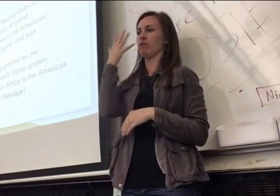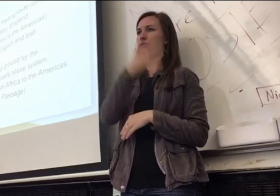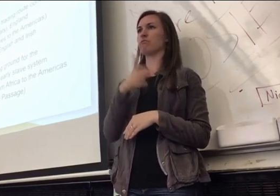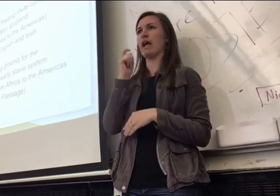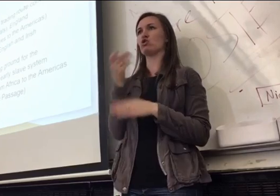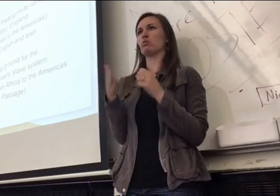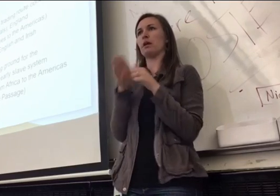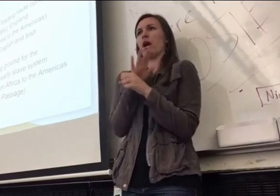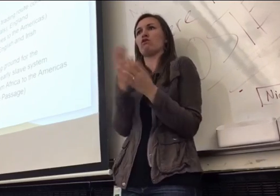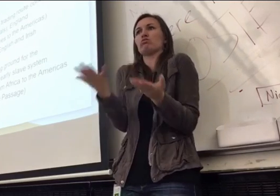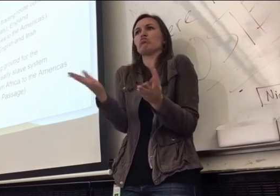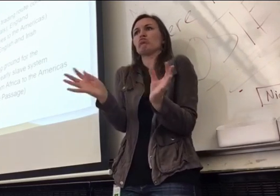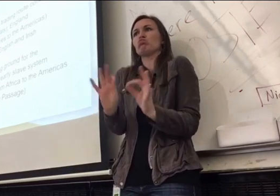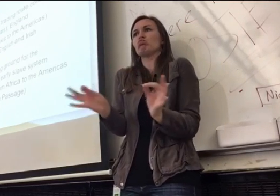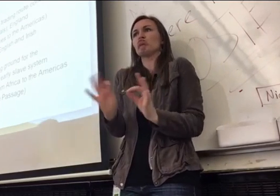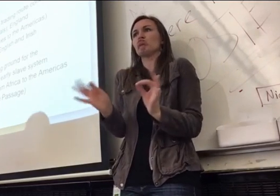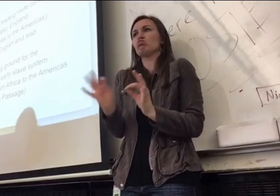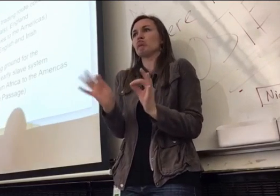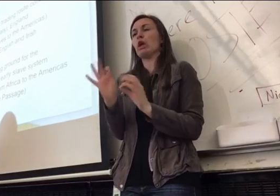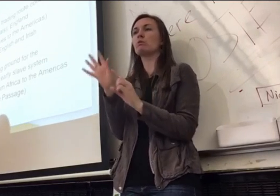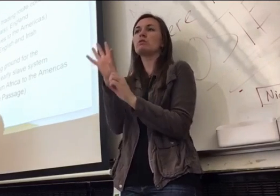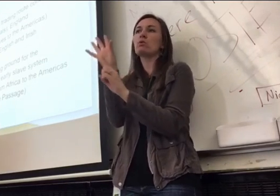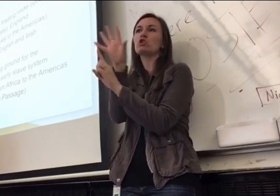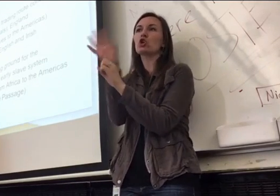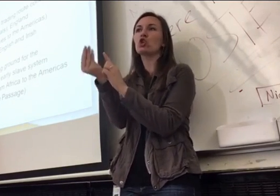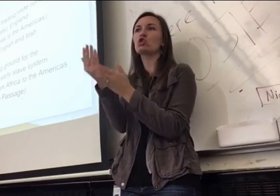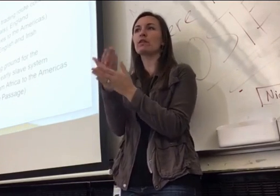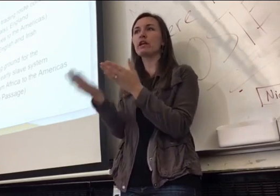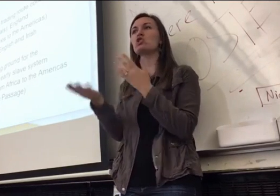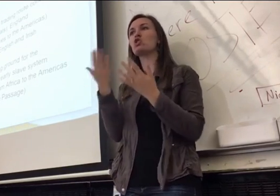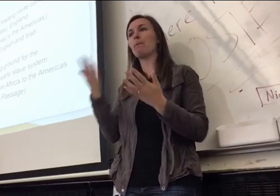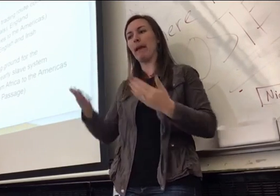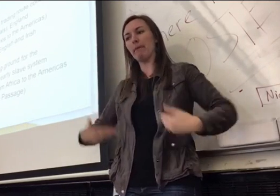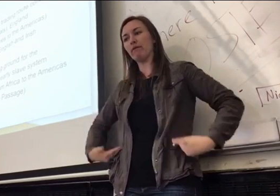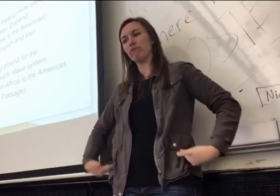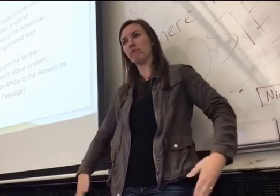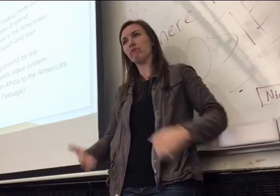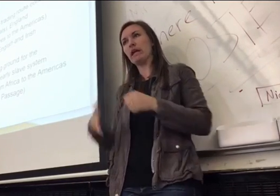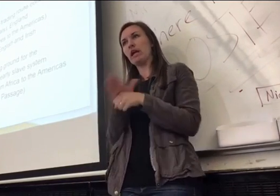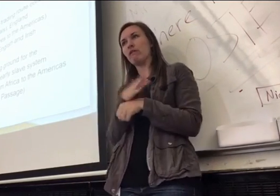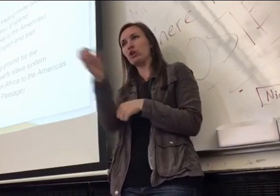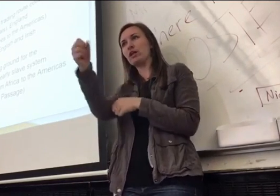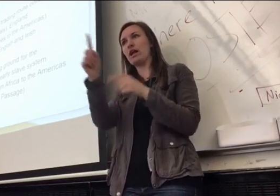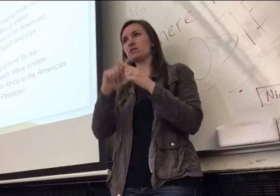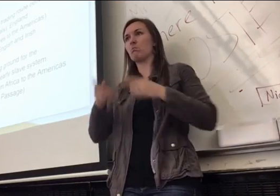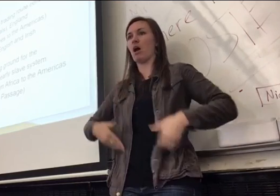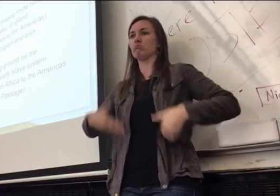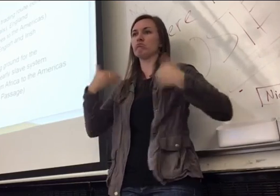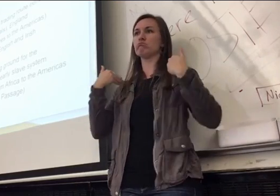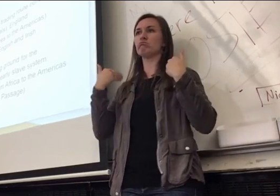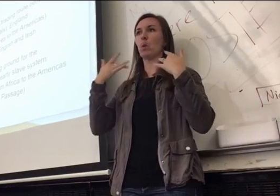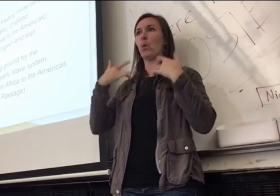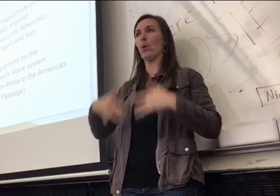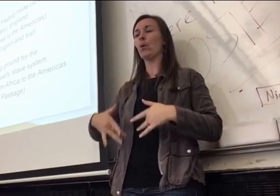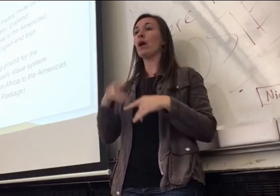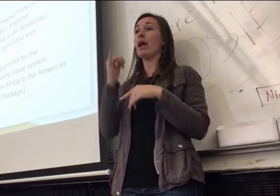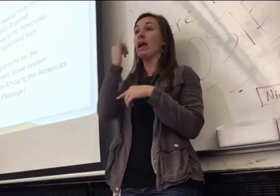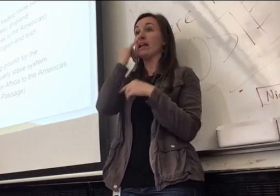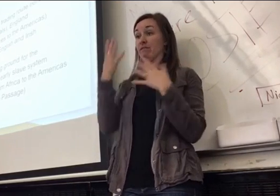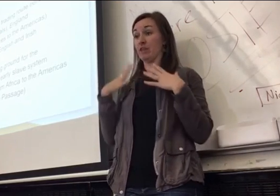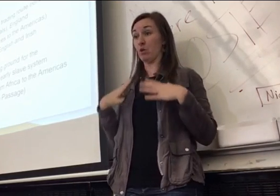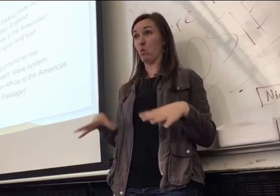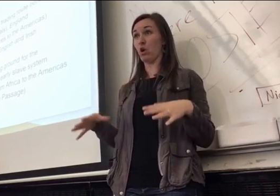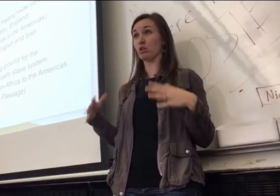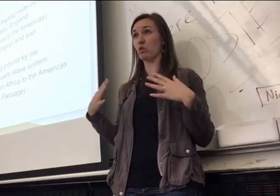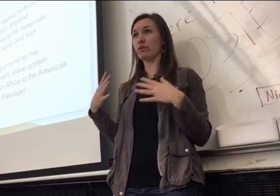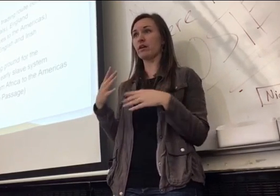So, typically, you would maybe have a bottom, but oftentimes they were just nude. But if they did wear clothing, you couldn't pull it down to